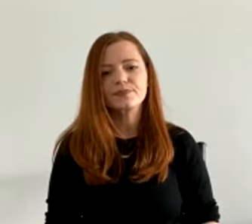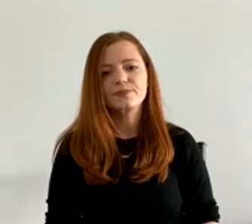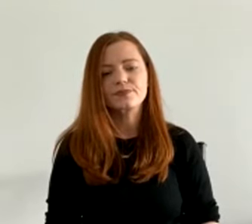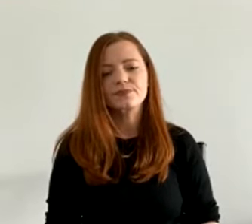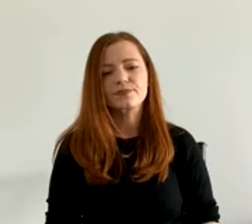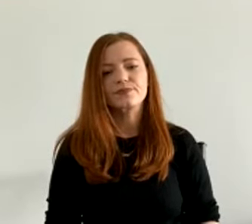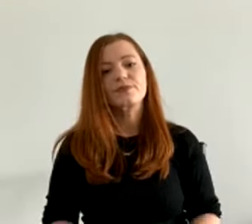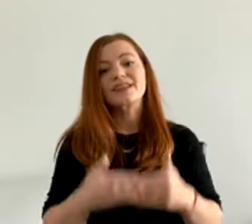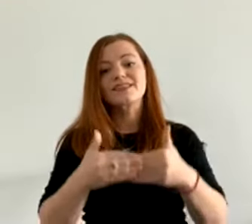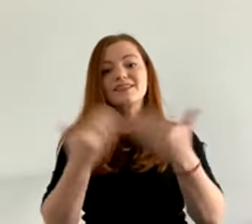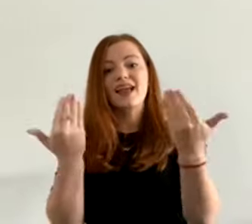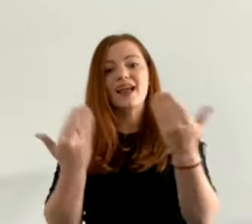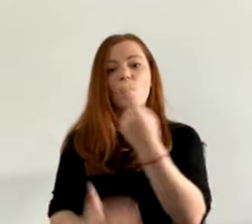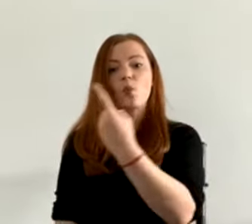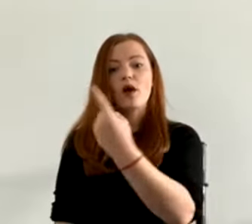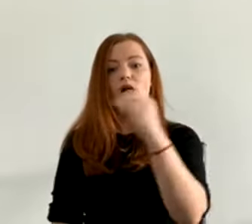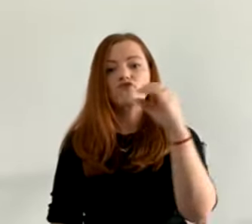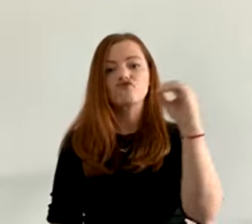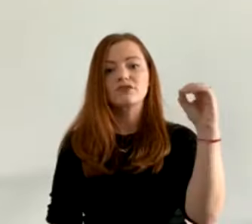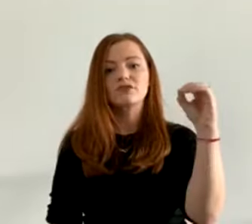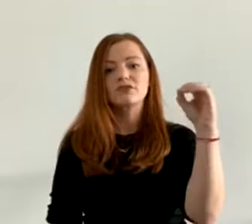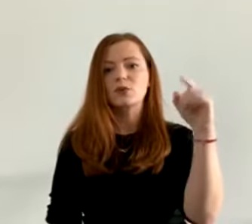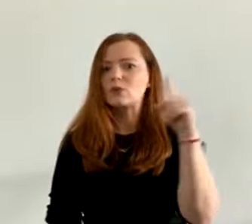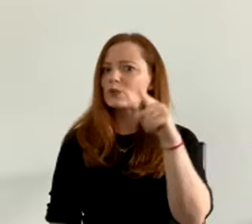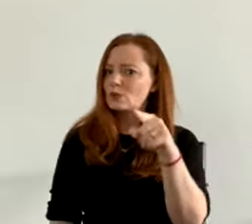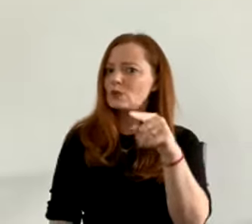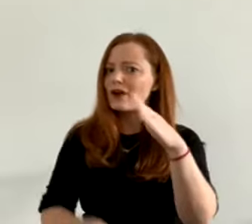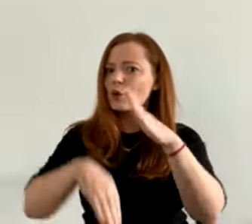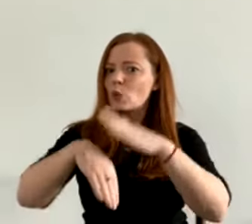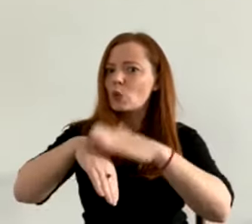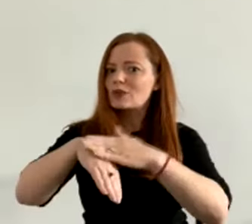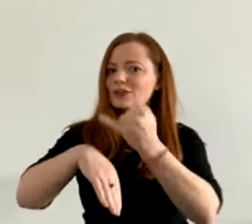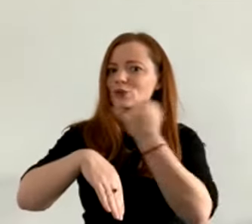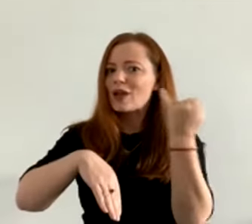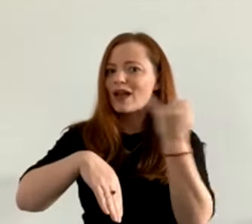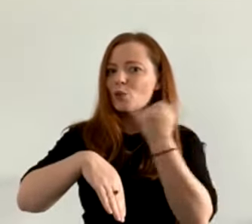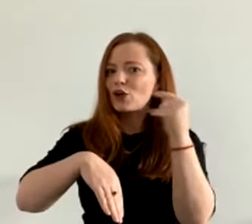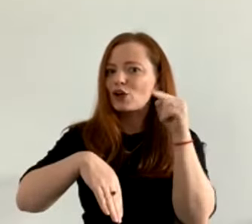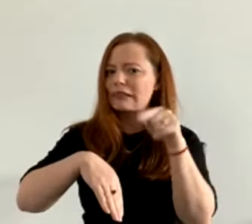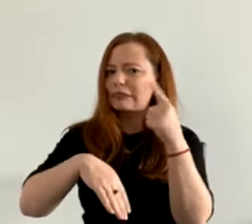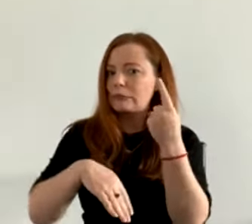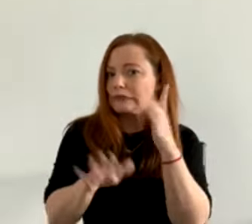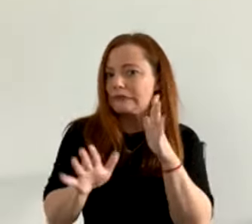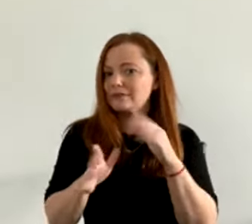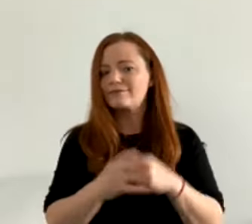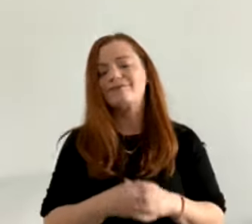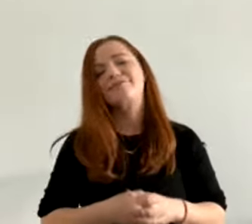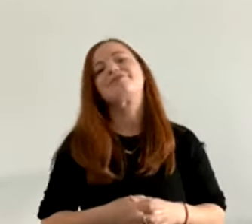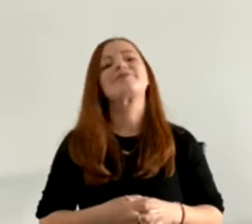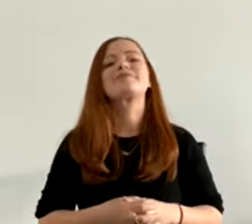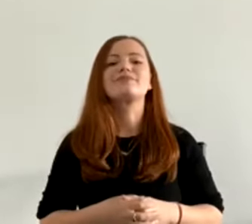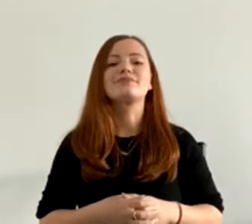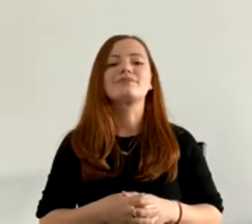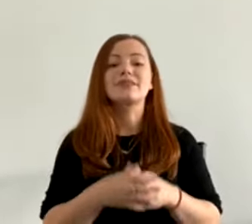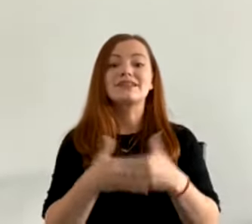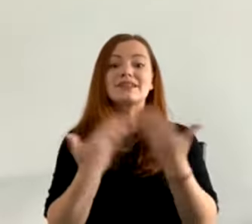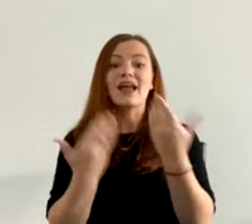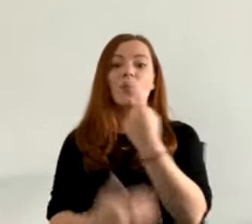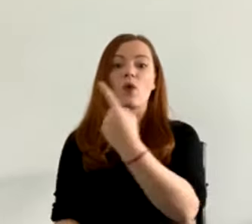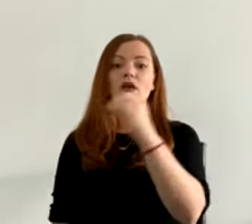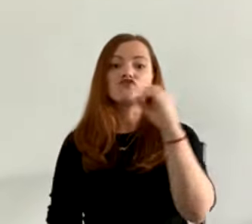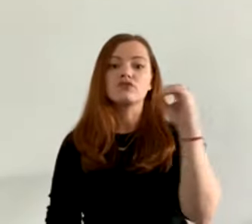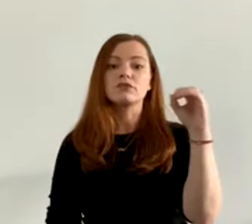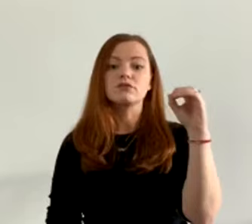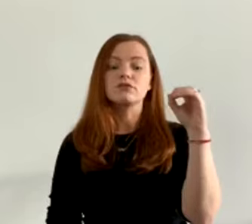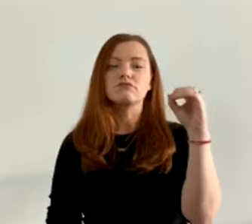Day 100. There's a naughty swear word in this. Day 100. There are things I thought